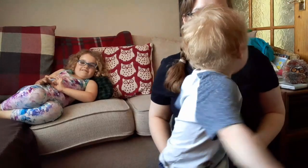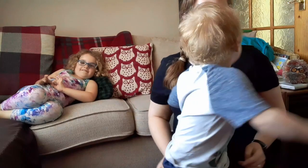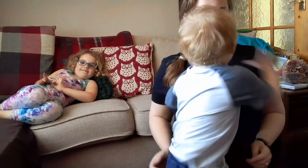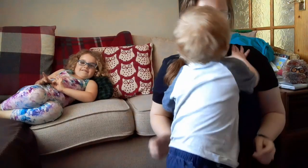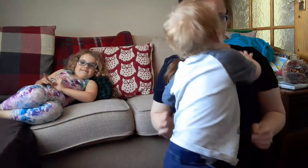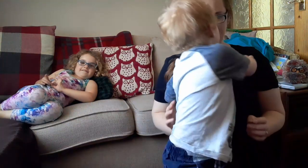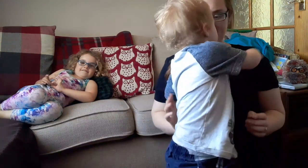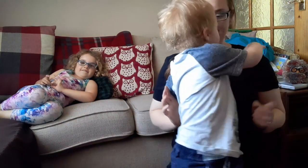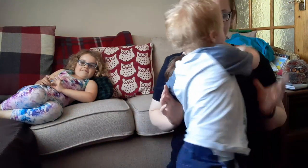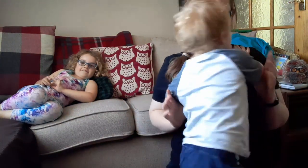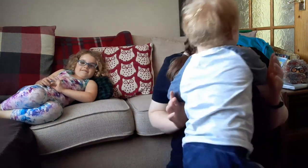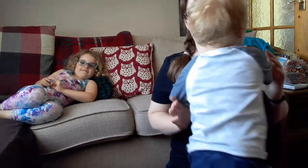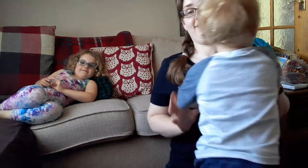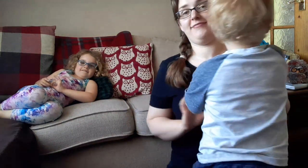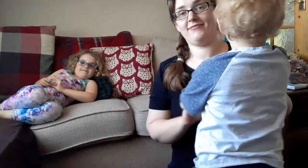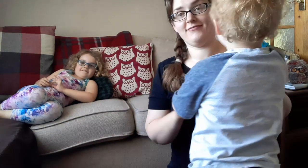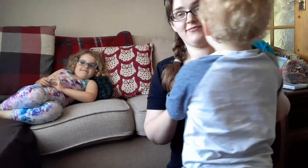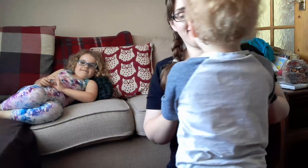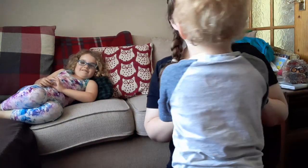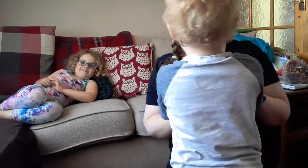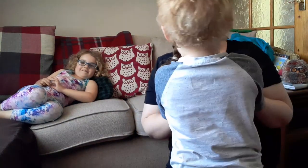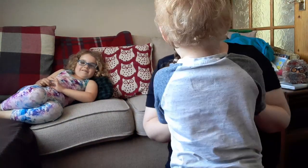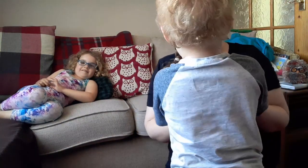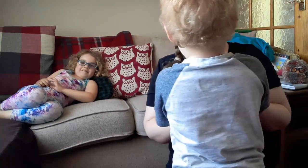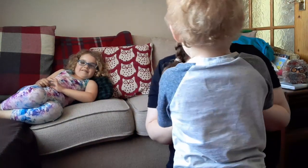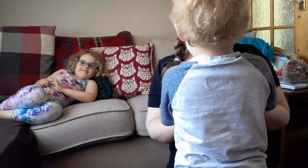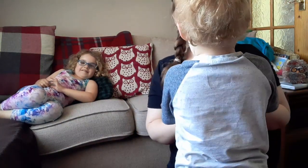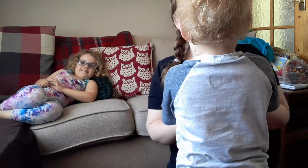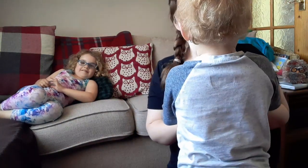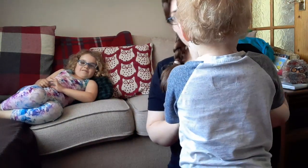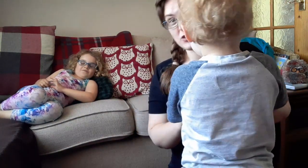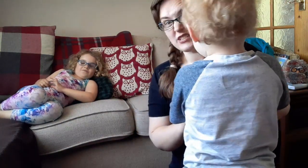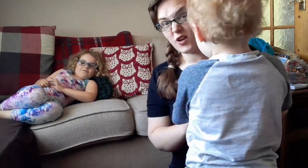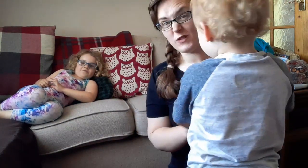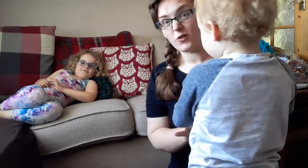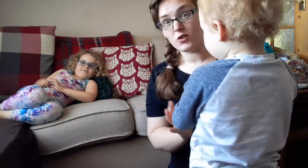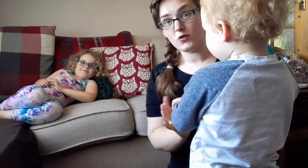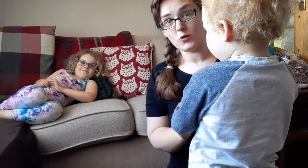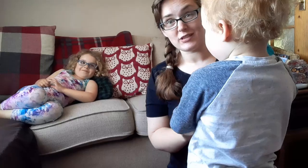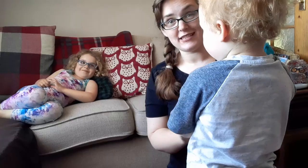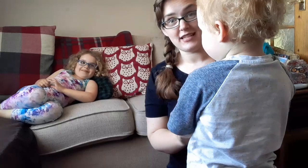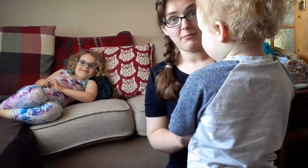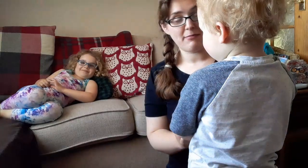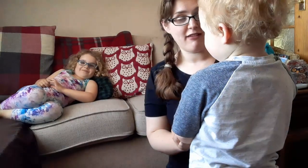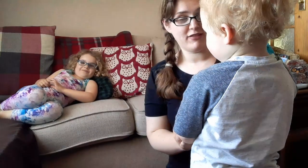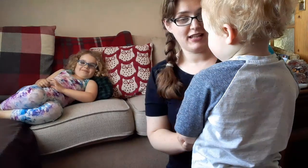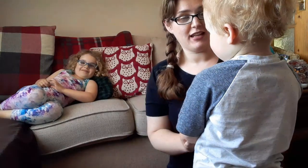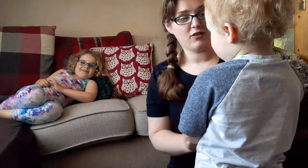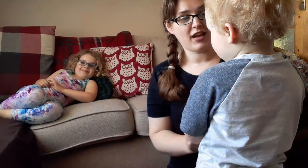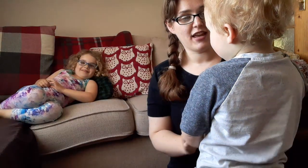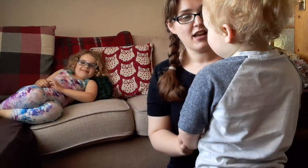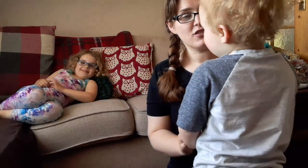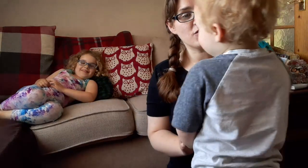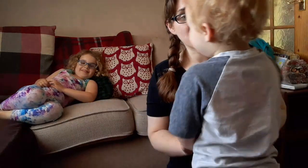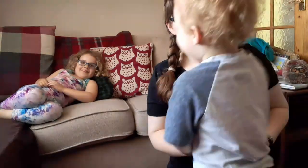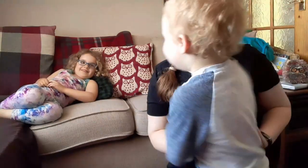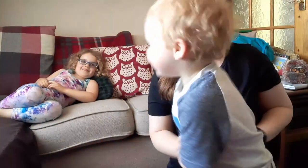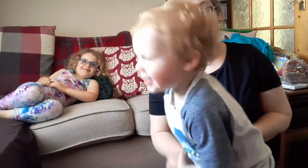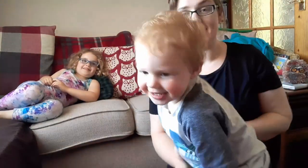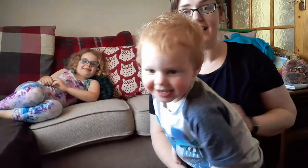the bus in the naughty step. The bus is going on the naughty step, apparently. Okay, shall we start singing